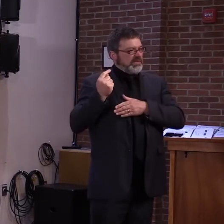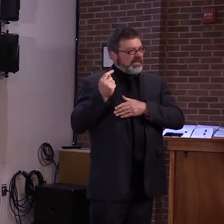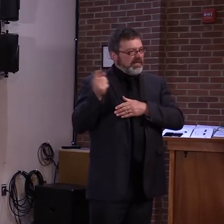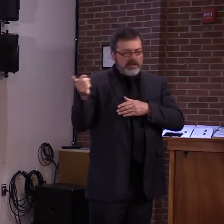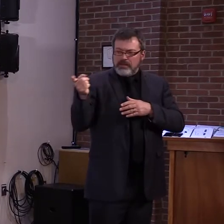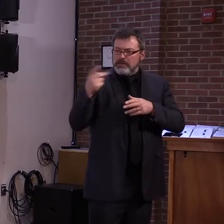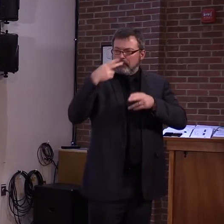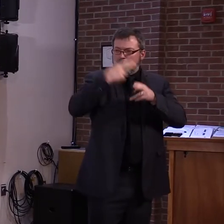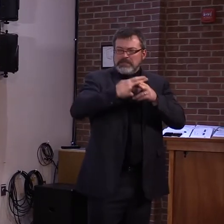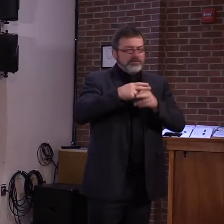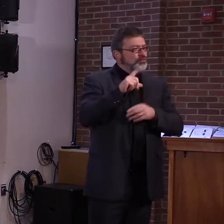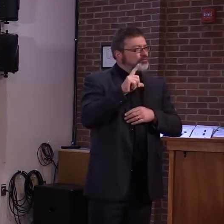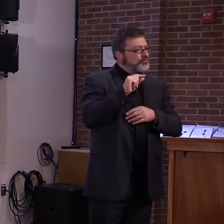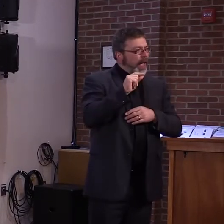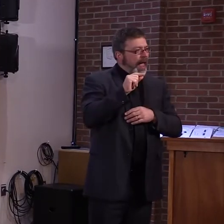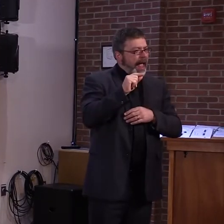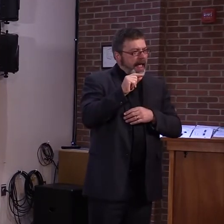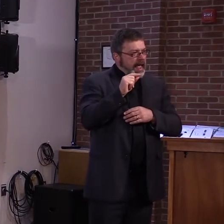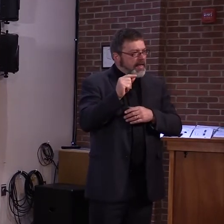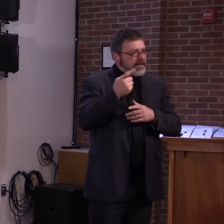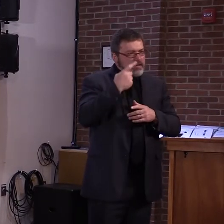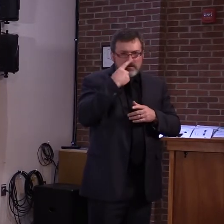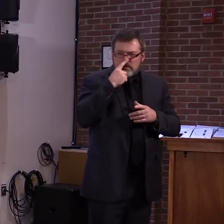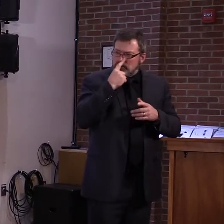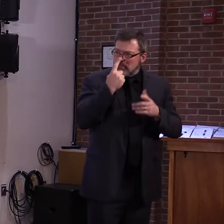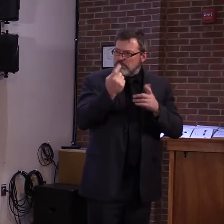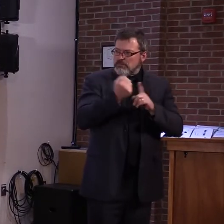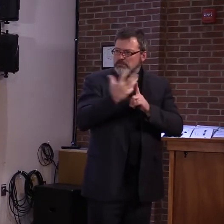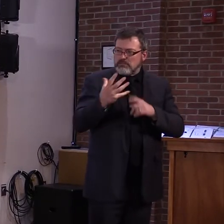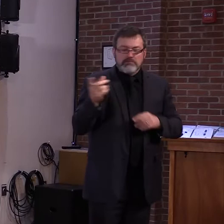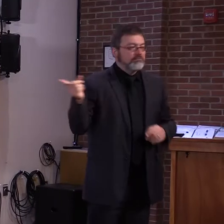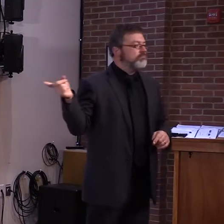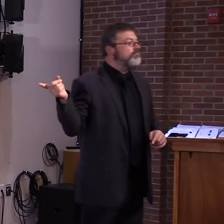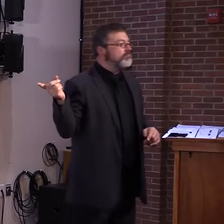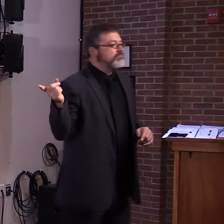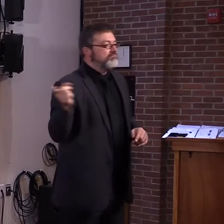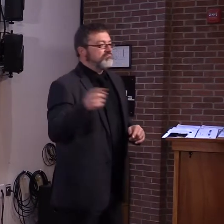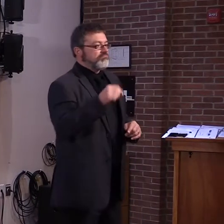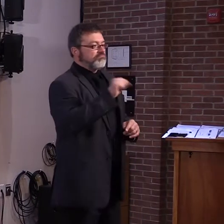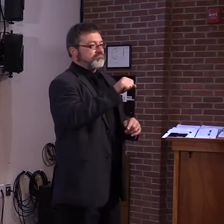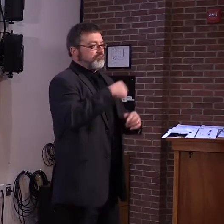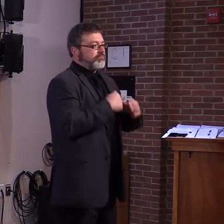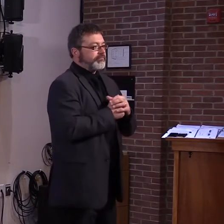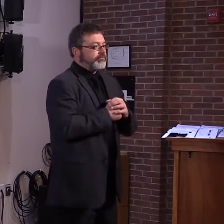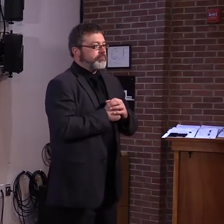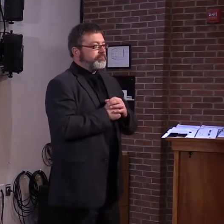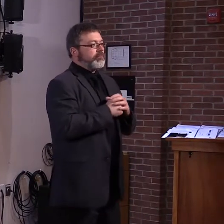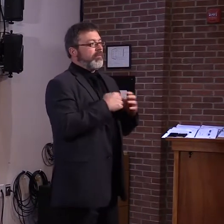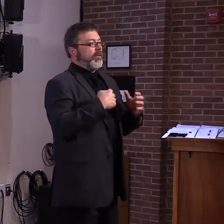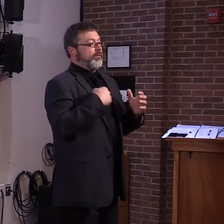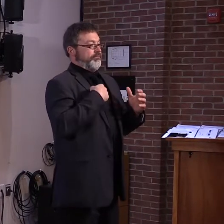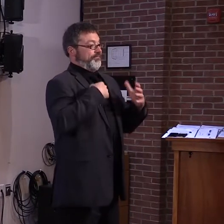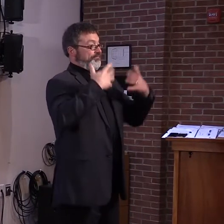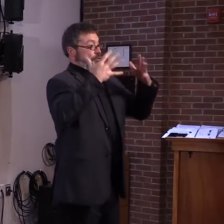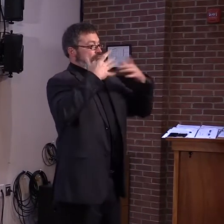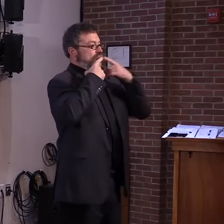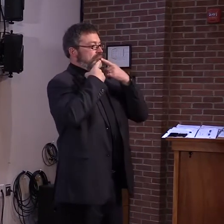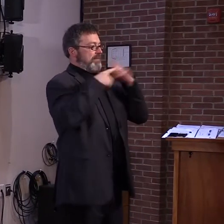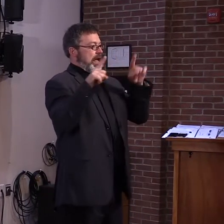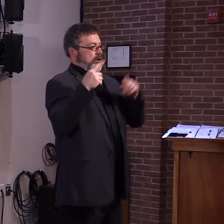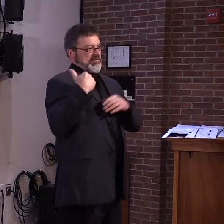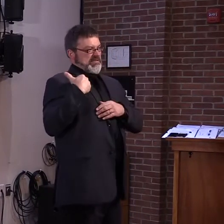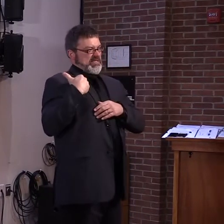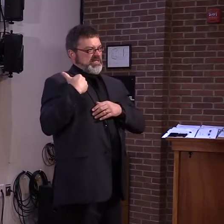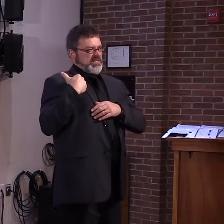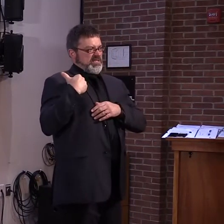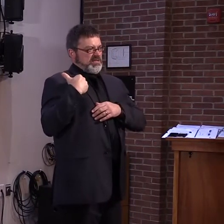Sure, thanks for the question. You know, we announced this program, just to give those that may not know a little bit of background, we